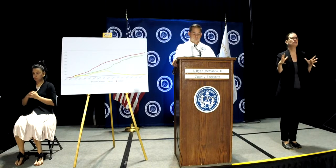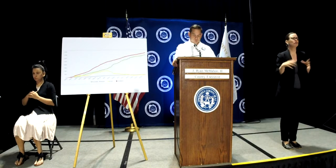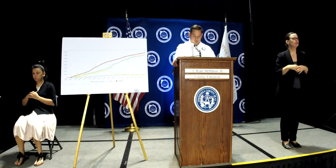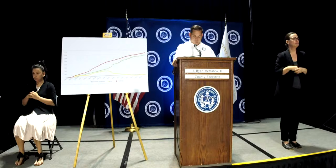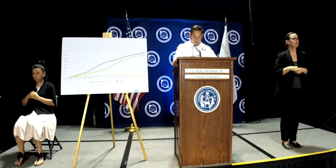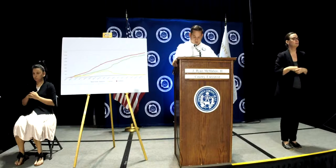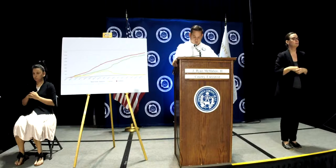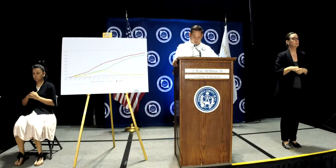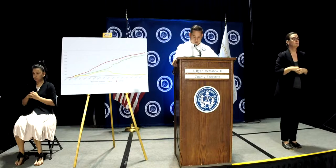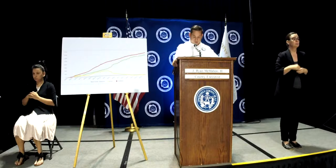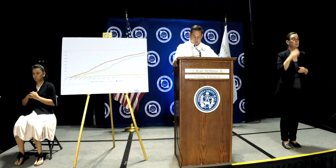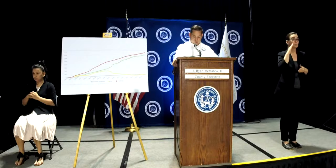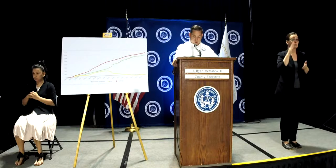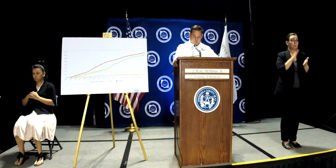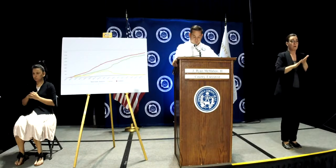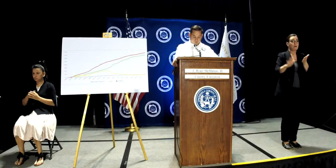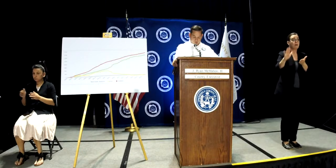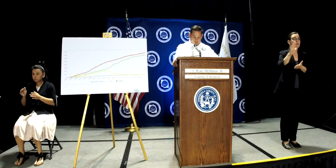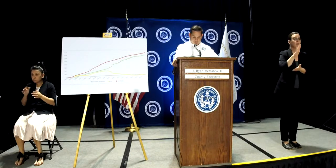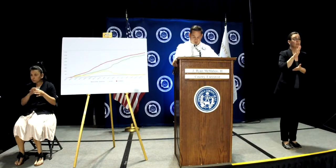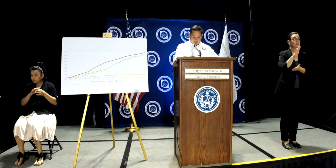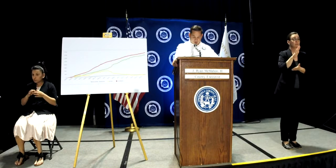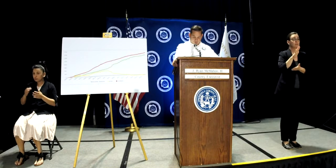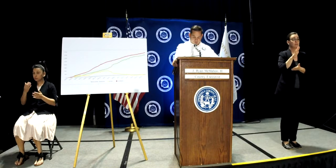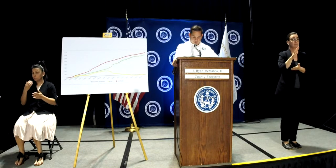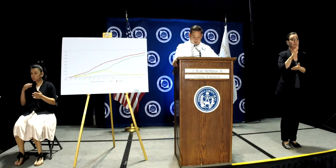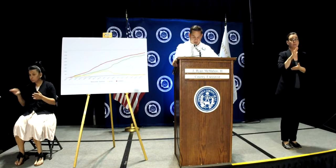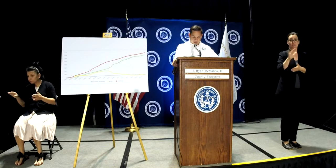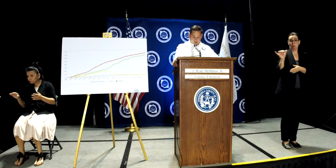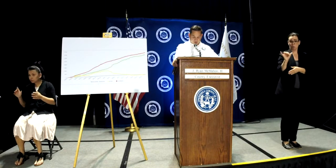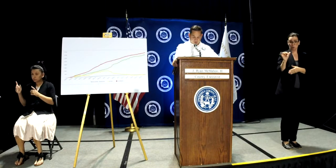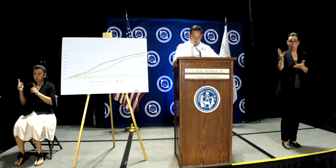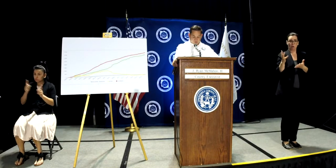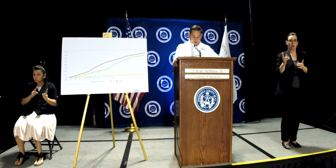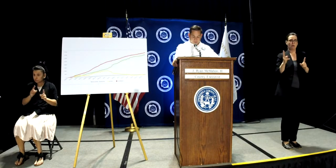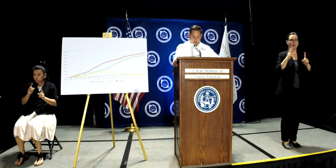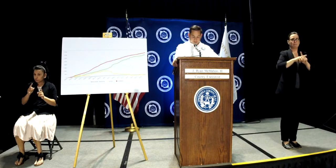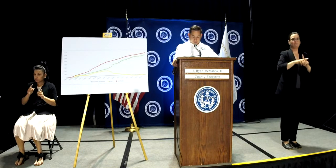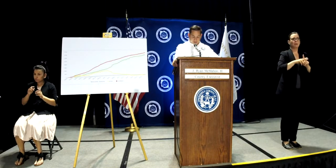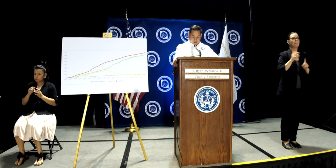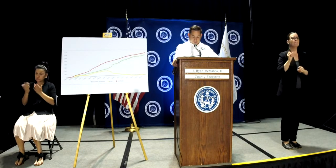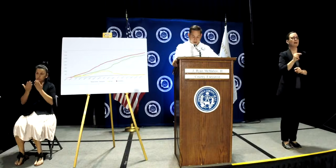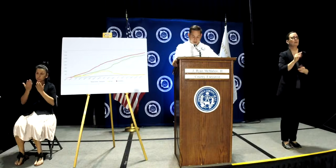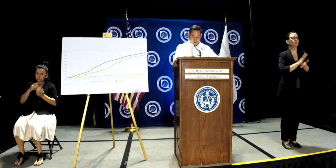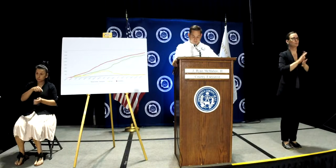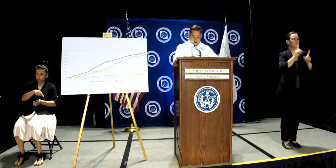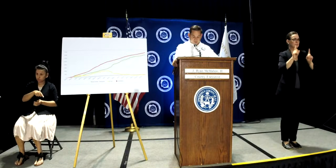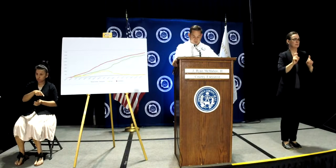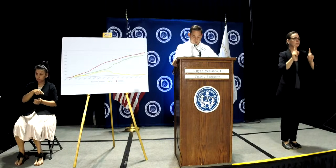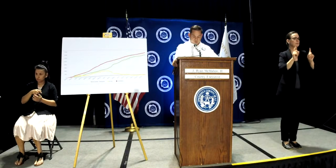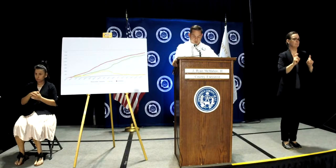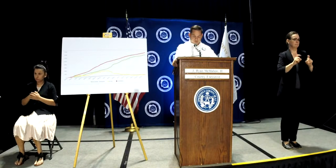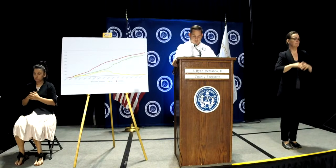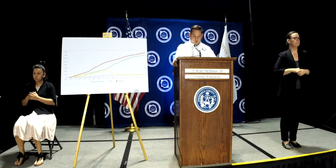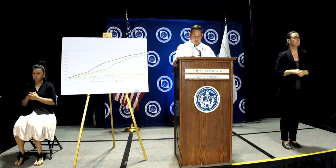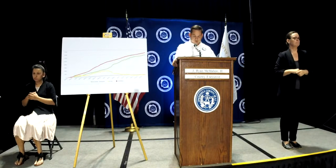it with back-to-school testing as well. When you look at who's been impacted by the